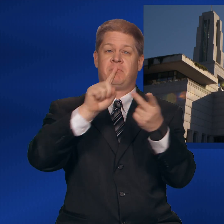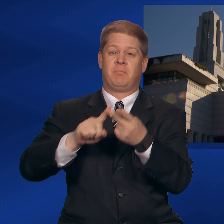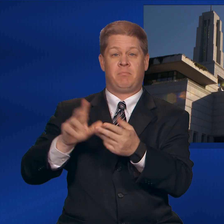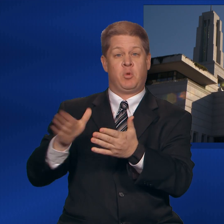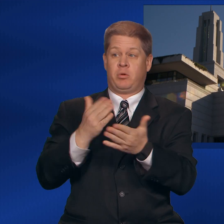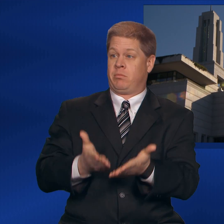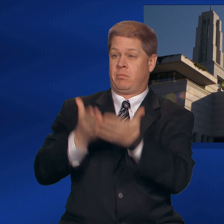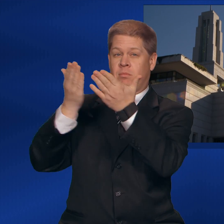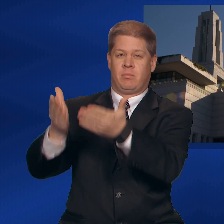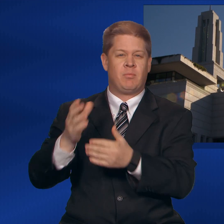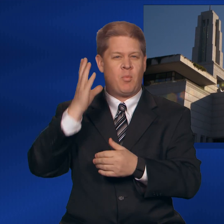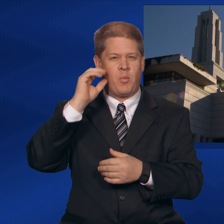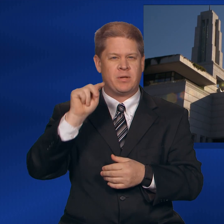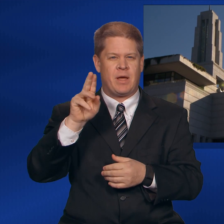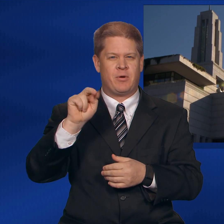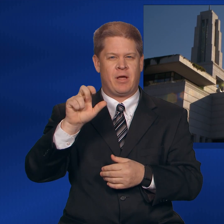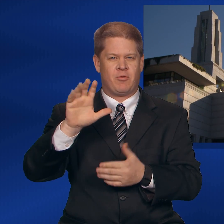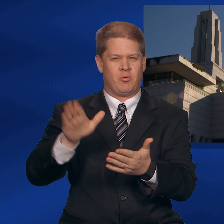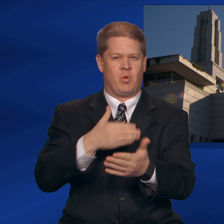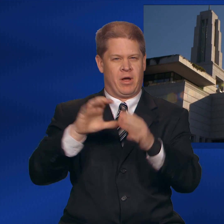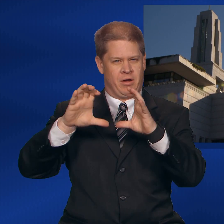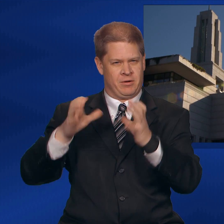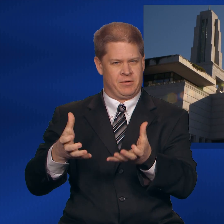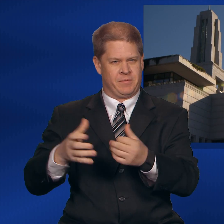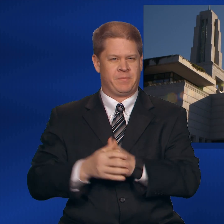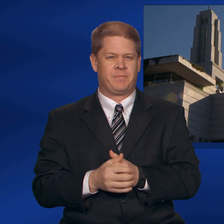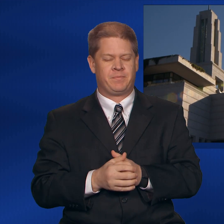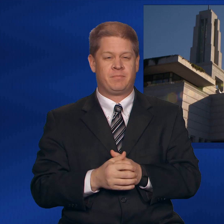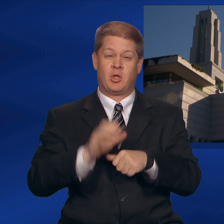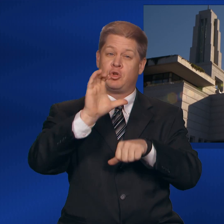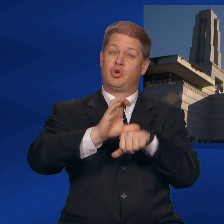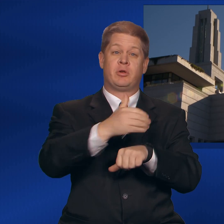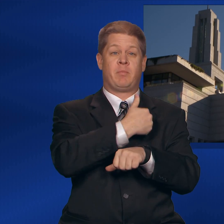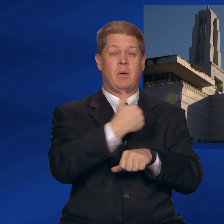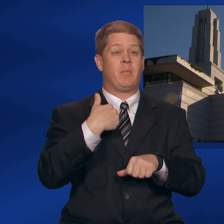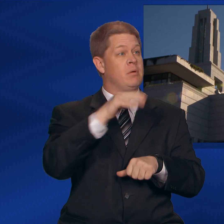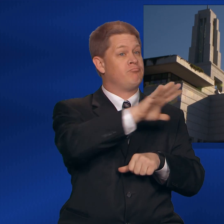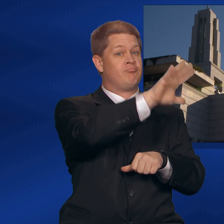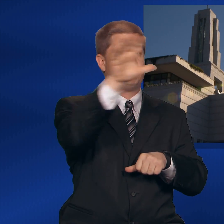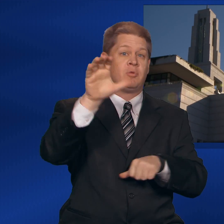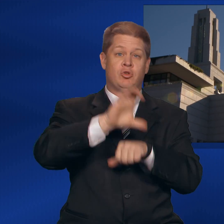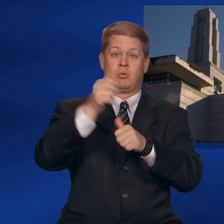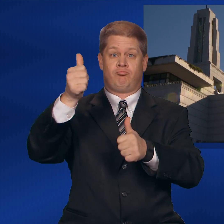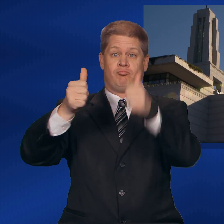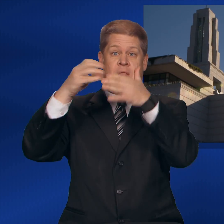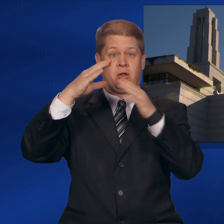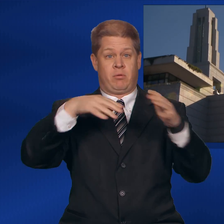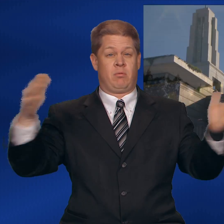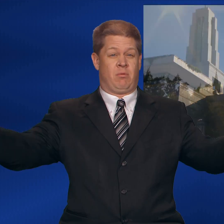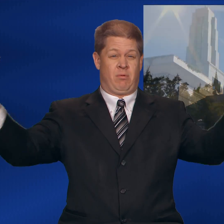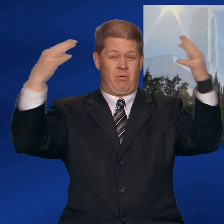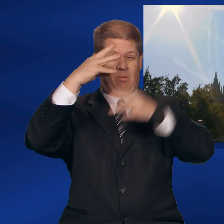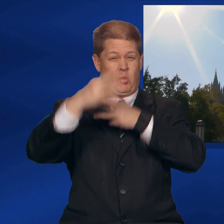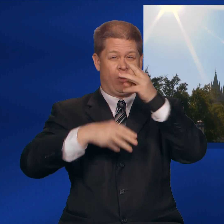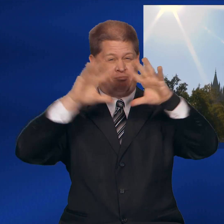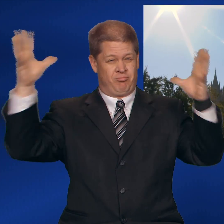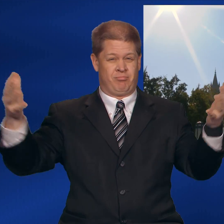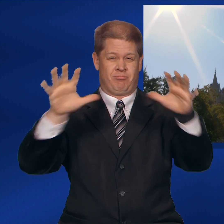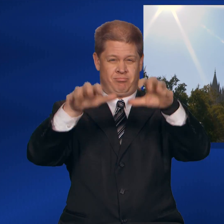general officers of the church, and music for this session by the Mormon Tabernacle Choir. Members and officers